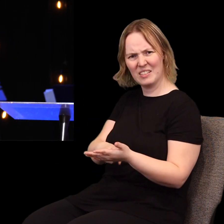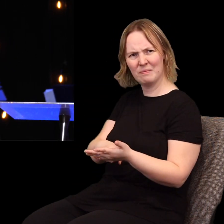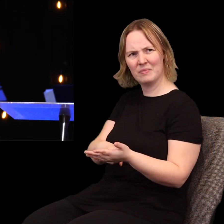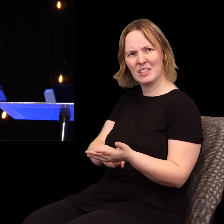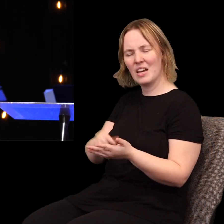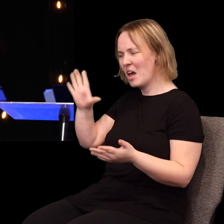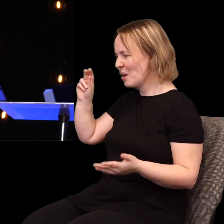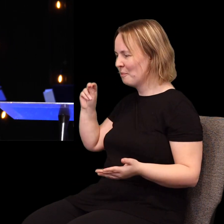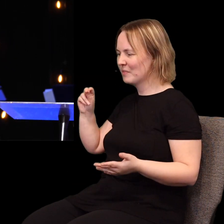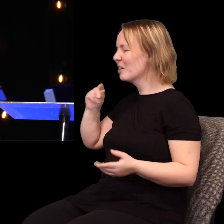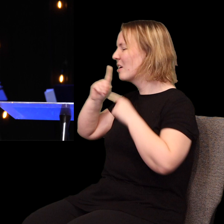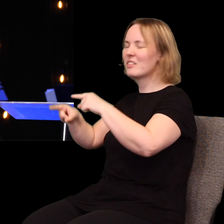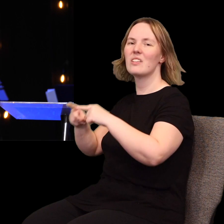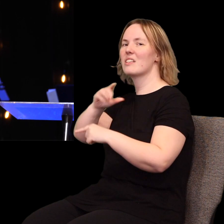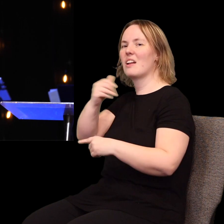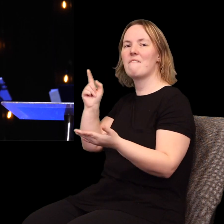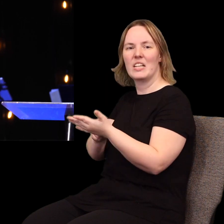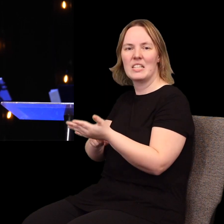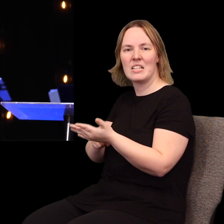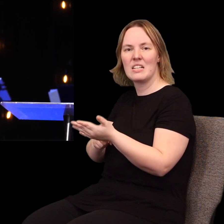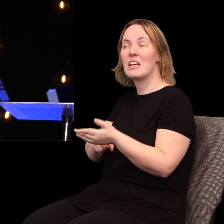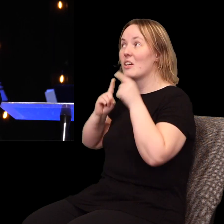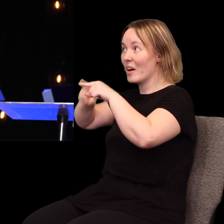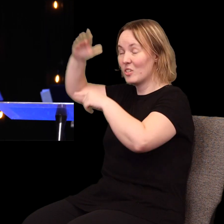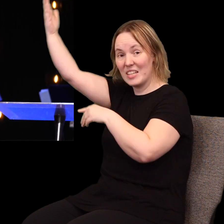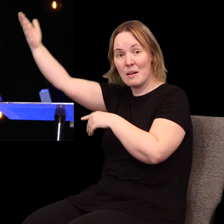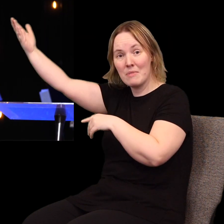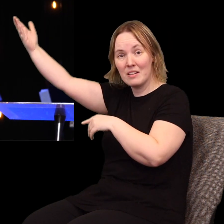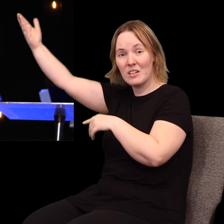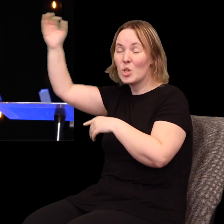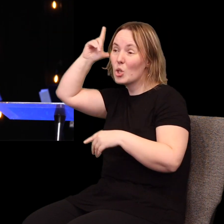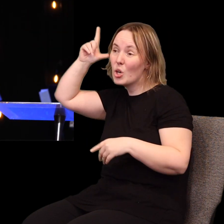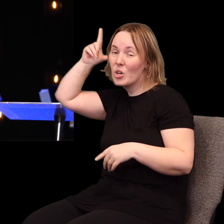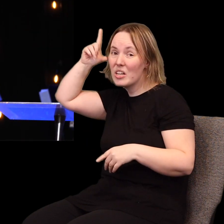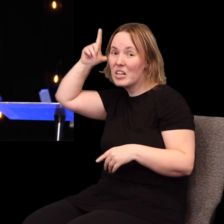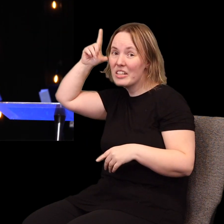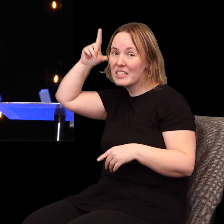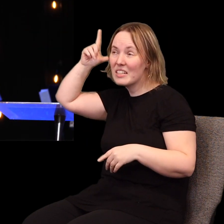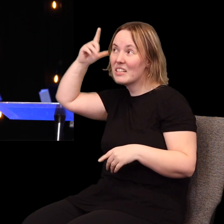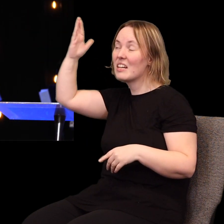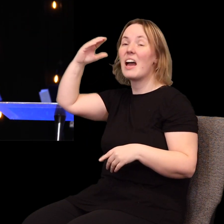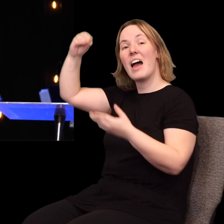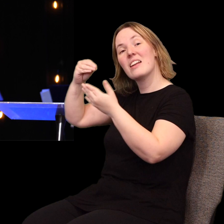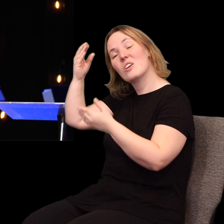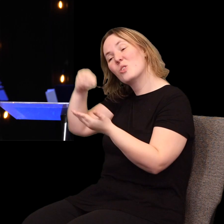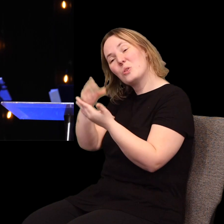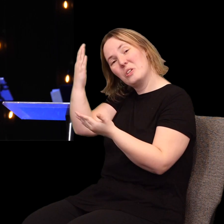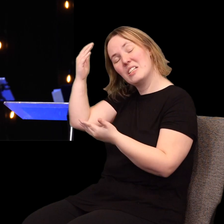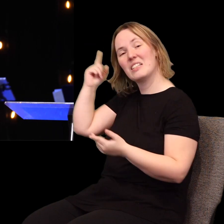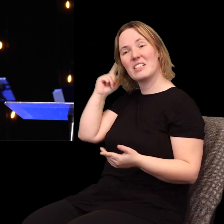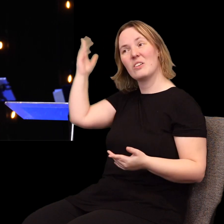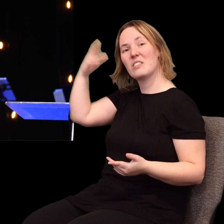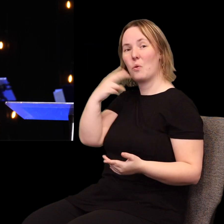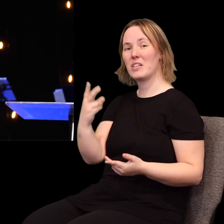fixed. The Lord says, no, your answer is not getting that fixed. Your answer is me. Your answer is learning to hear my voice, letting me get involved. Your answer